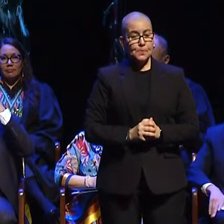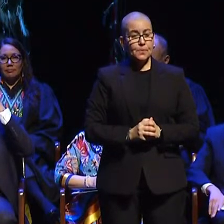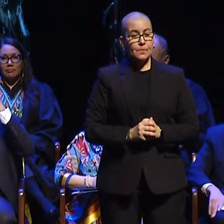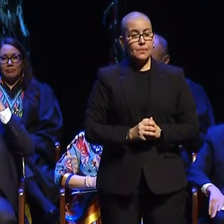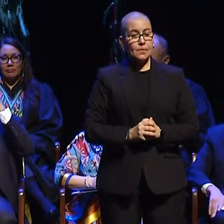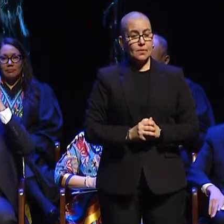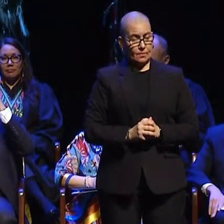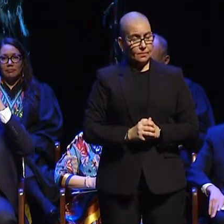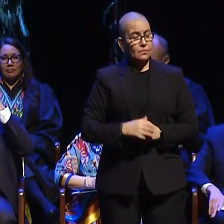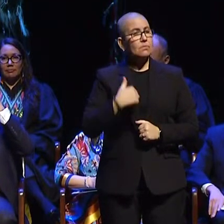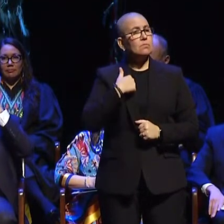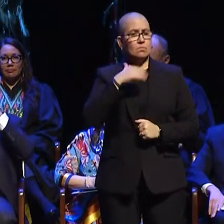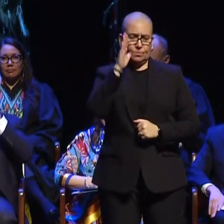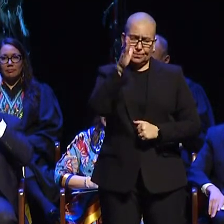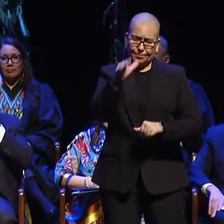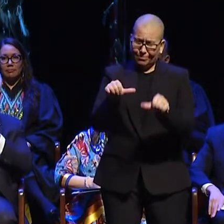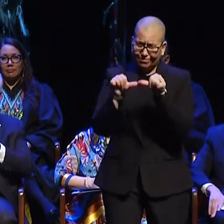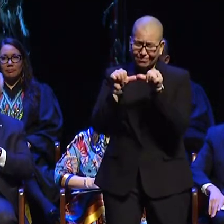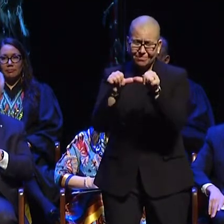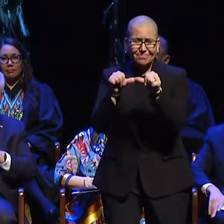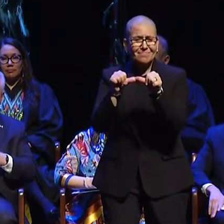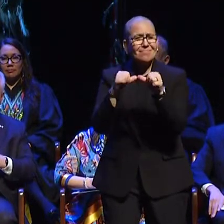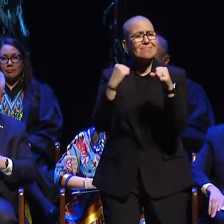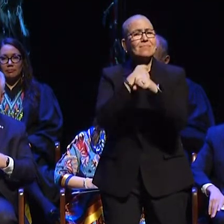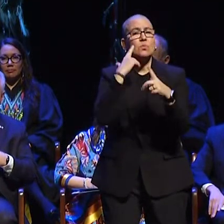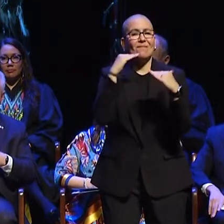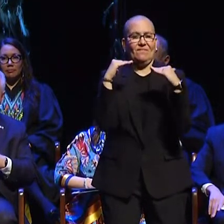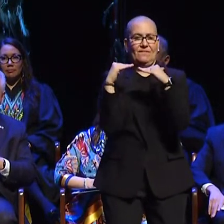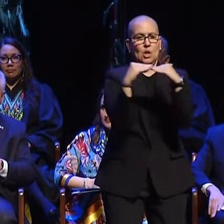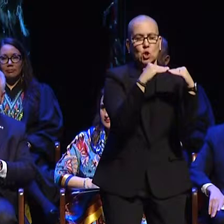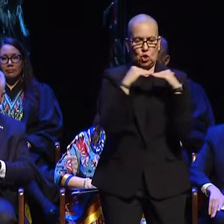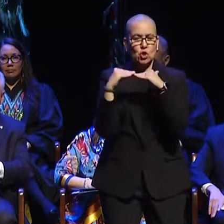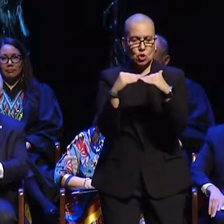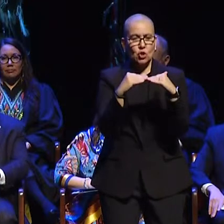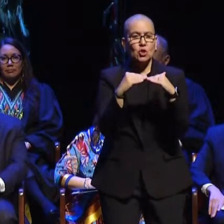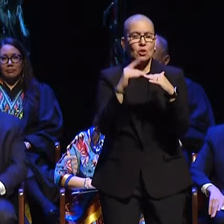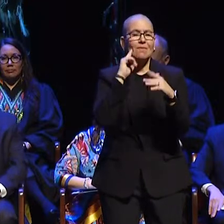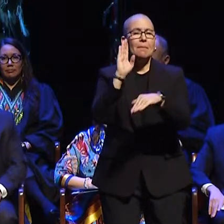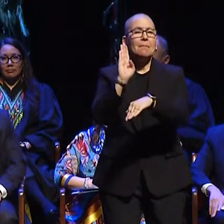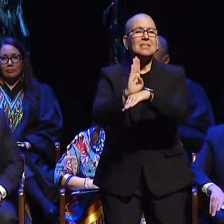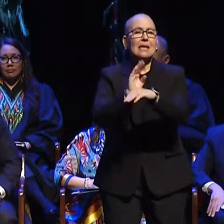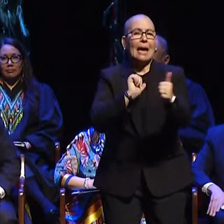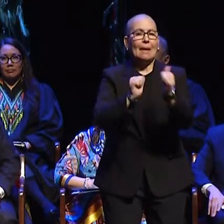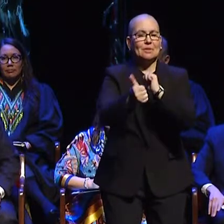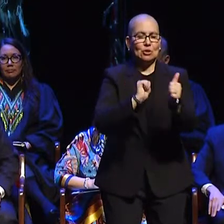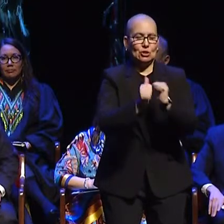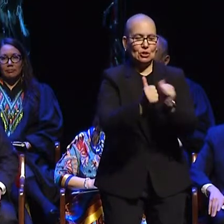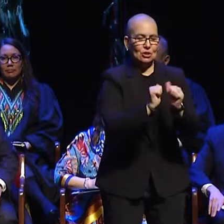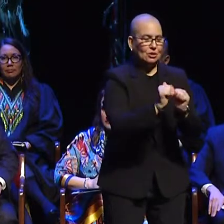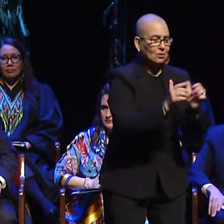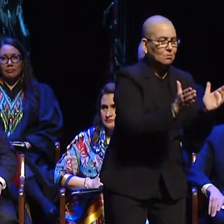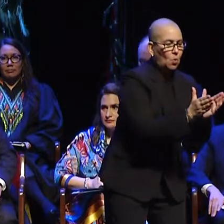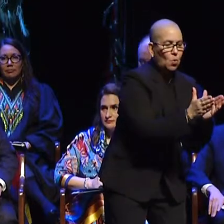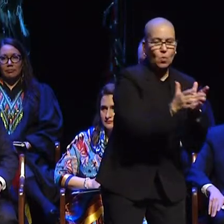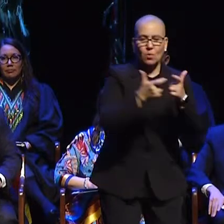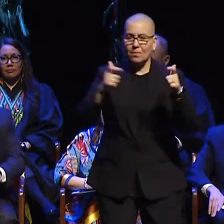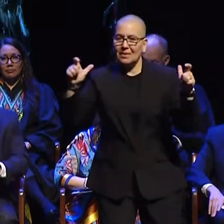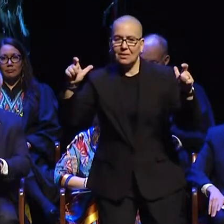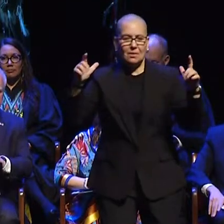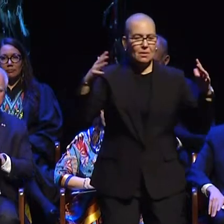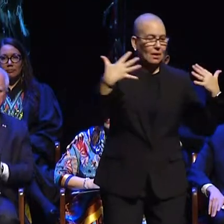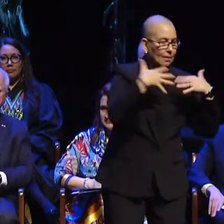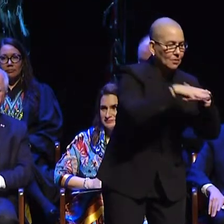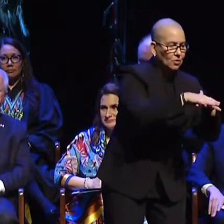Continuing to fight for fair competition in our economy, including by investigating every merger and acquisition, including